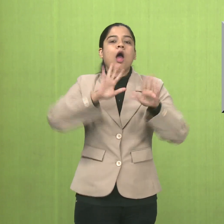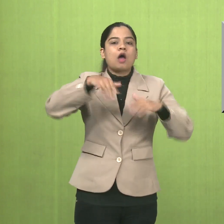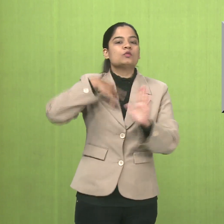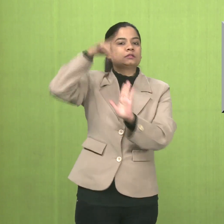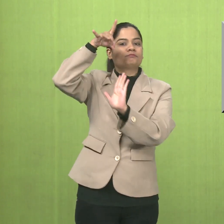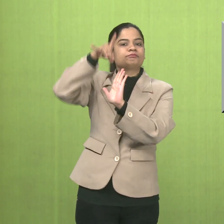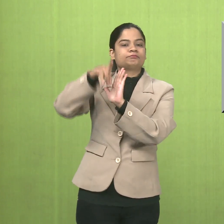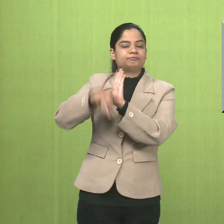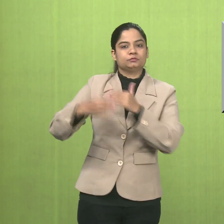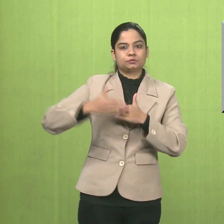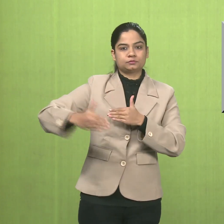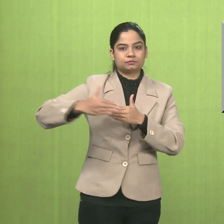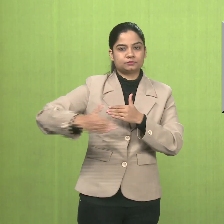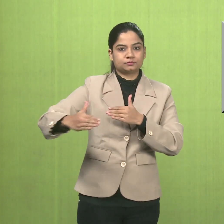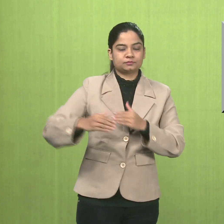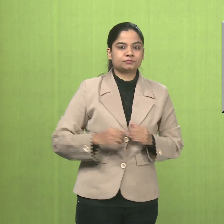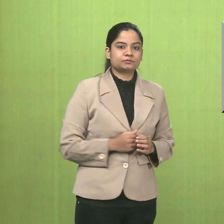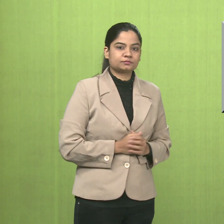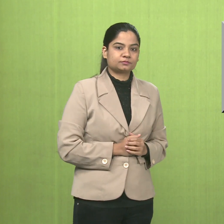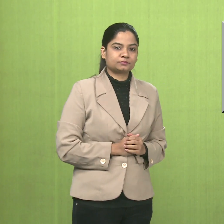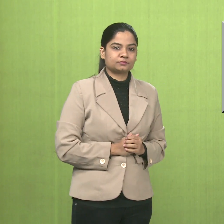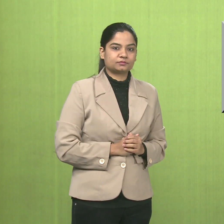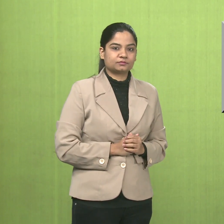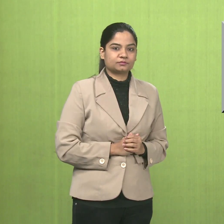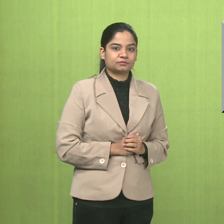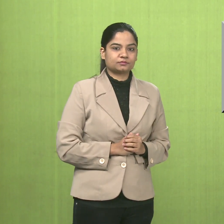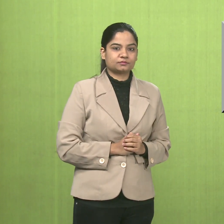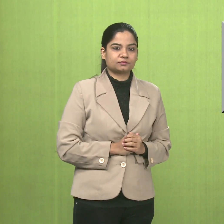psychological, mental, etc. development related concerns.